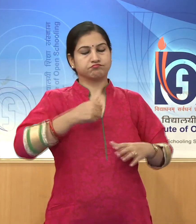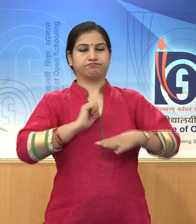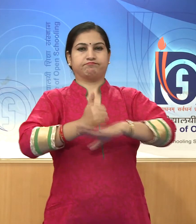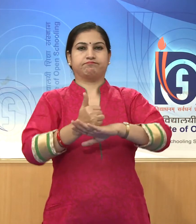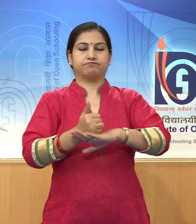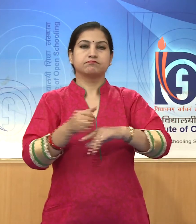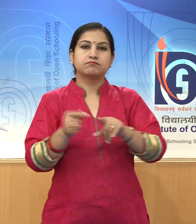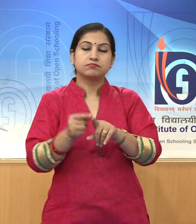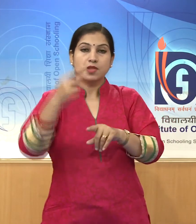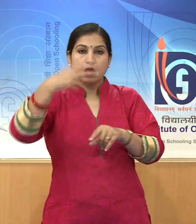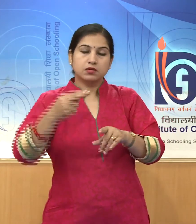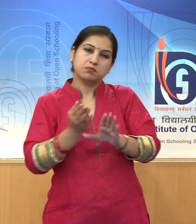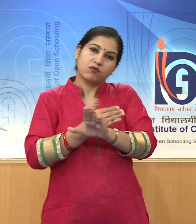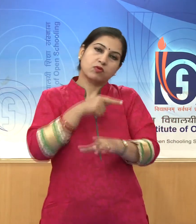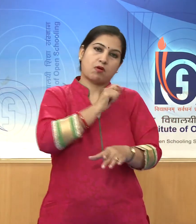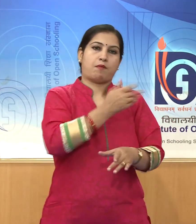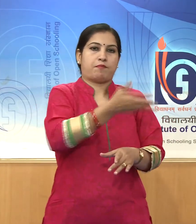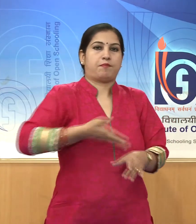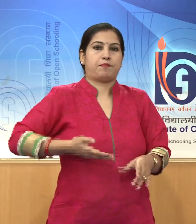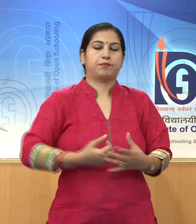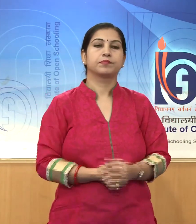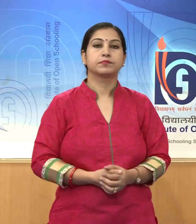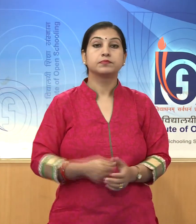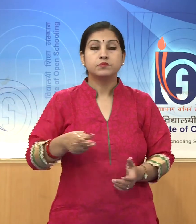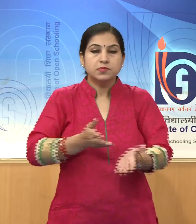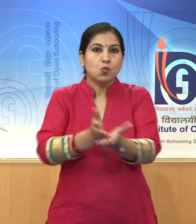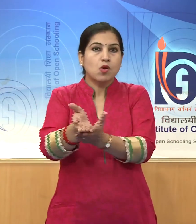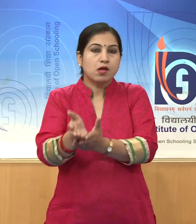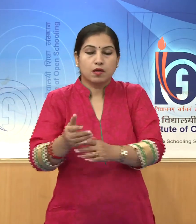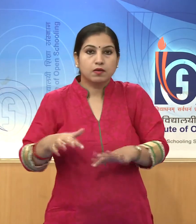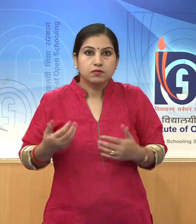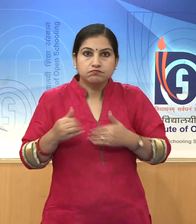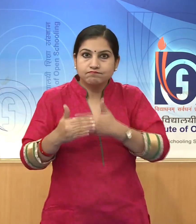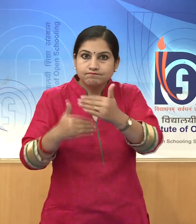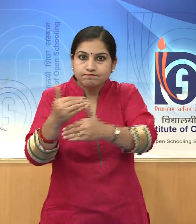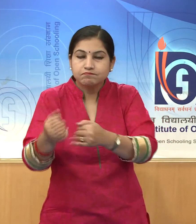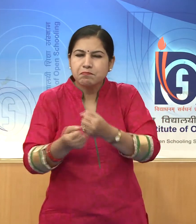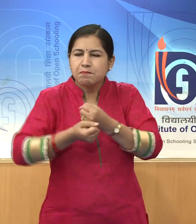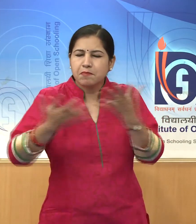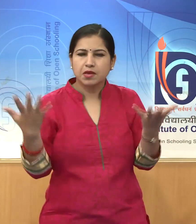himself as an artist. His style went through many